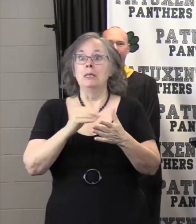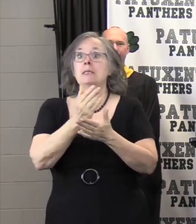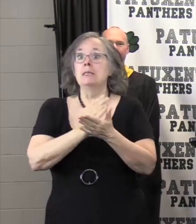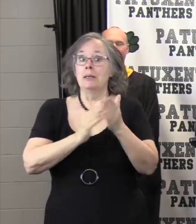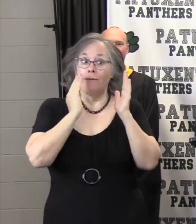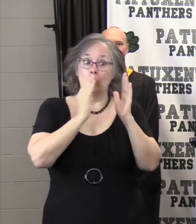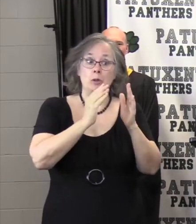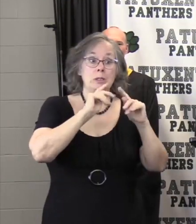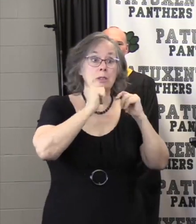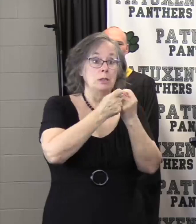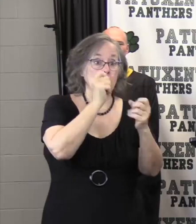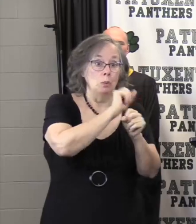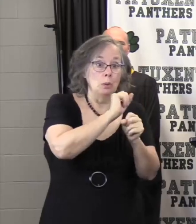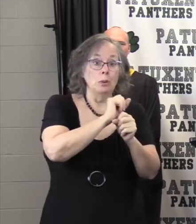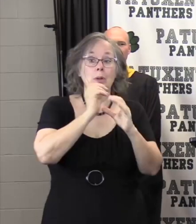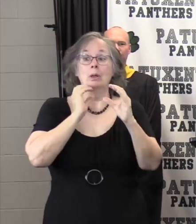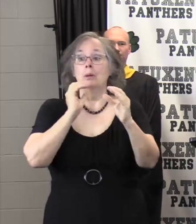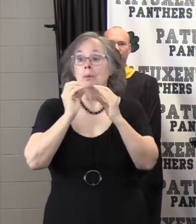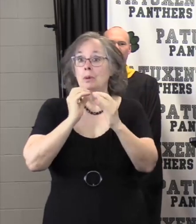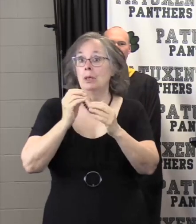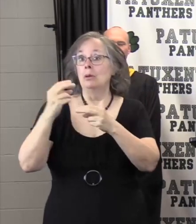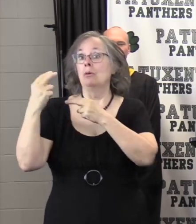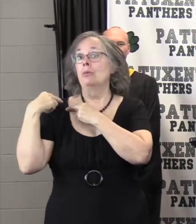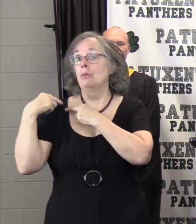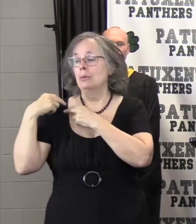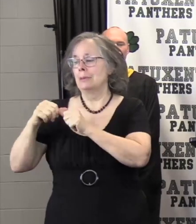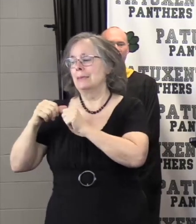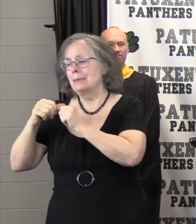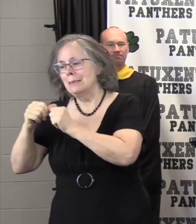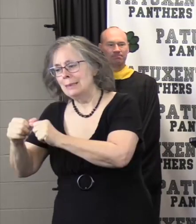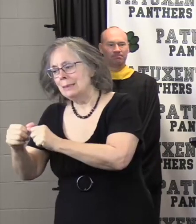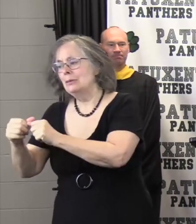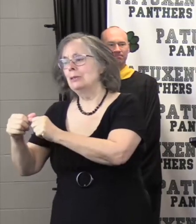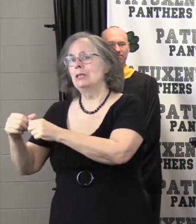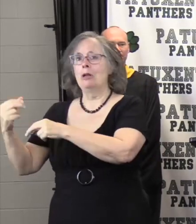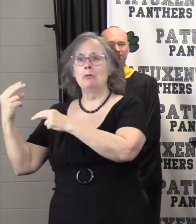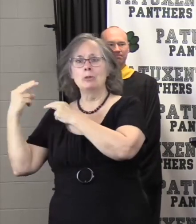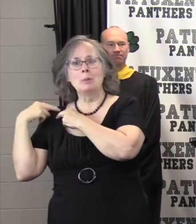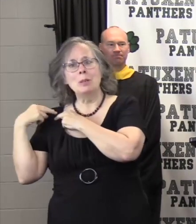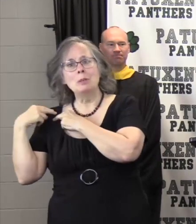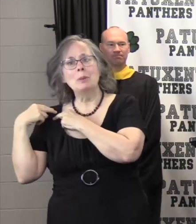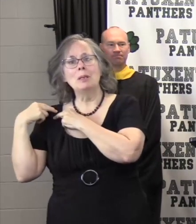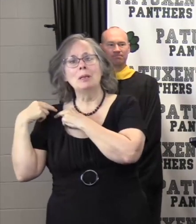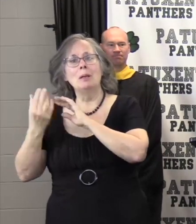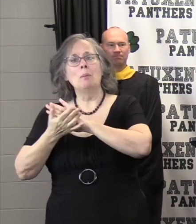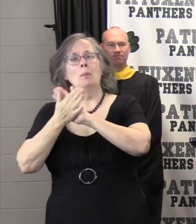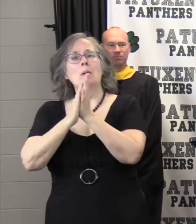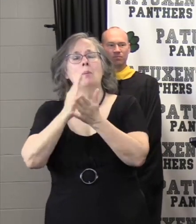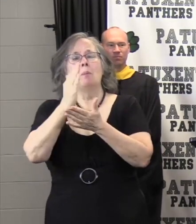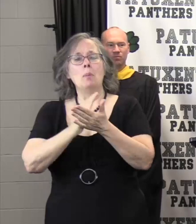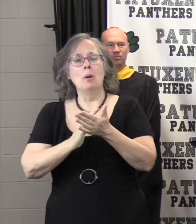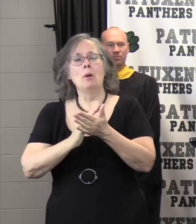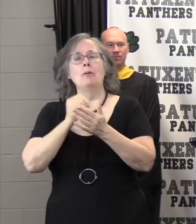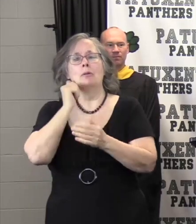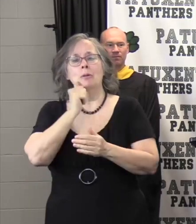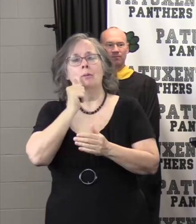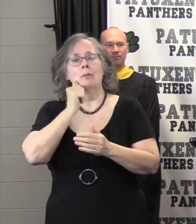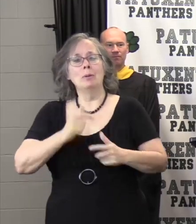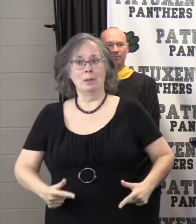teamwork, communication, accountability, perseverance, and responsibility have become part of your daily